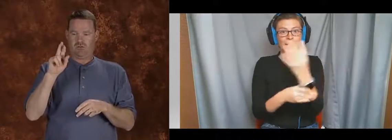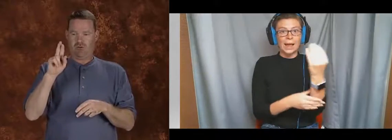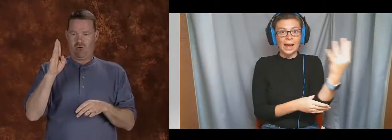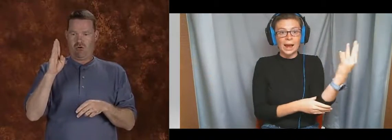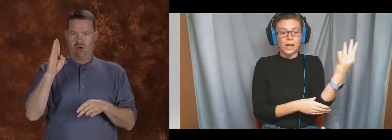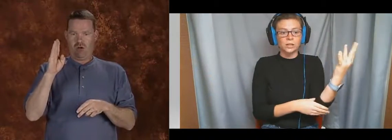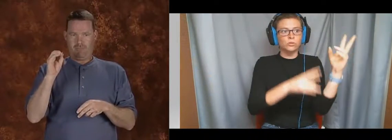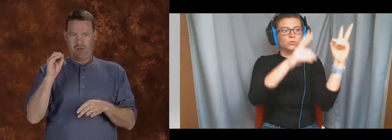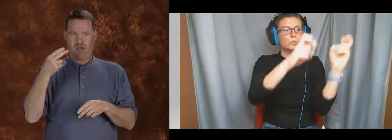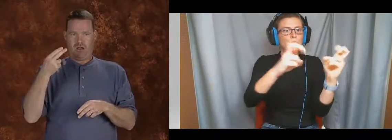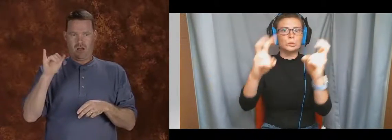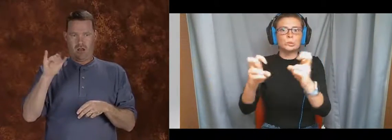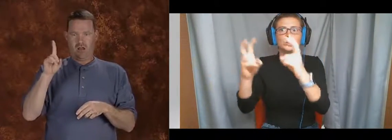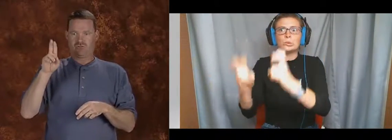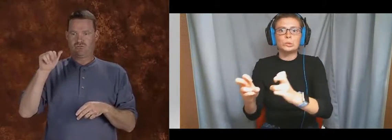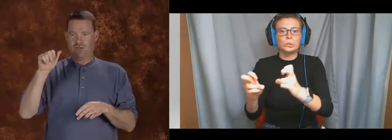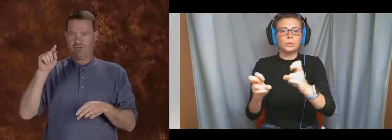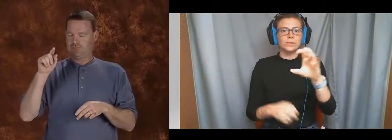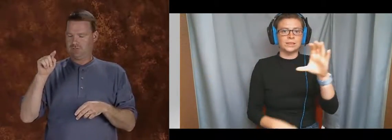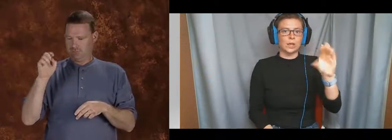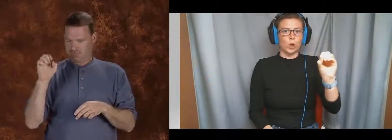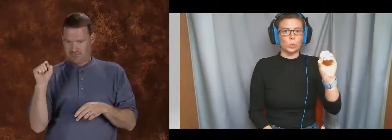sugar.